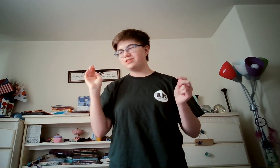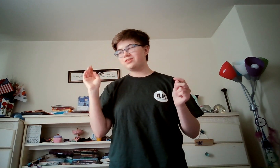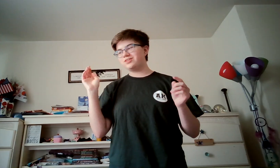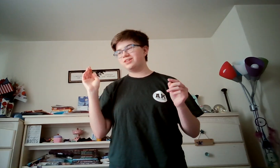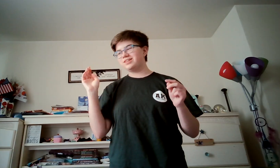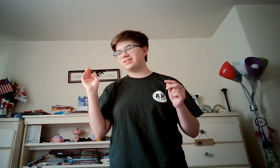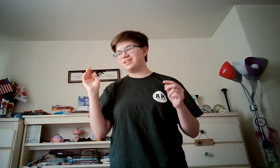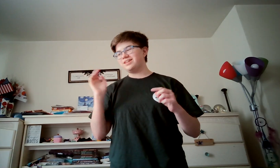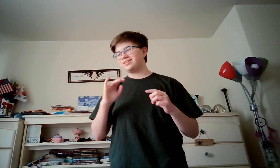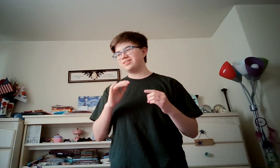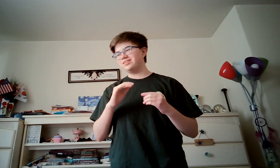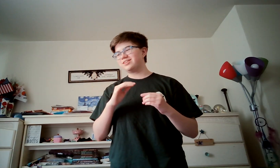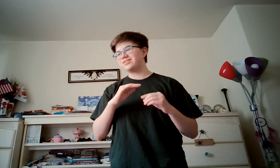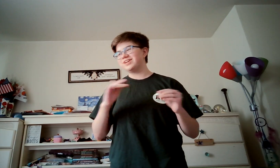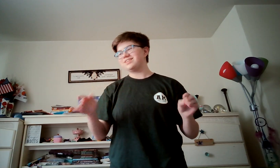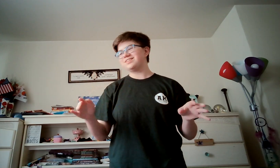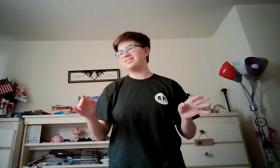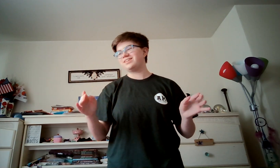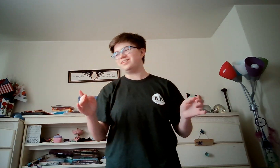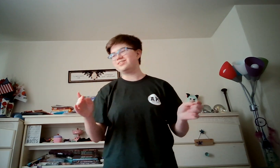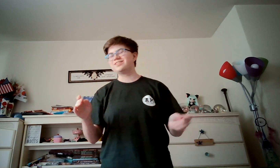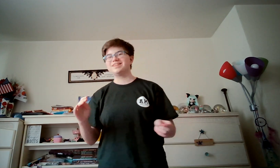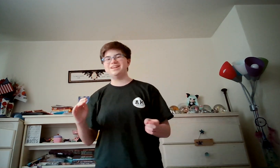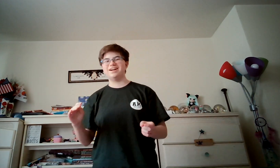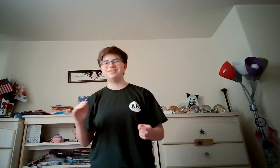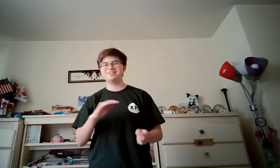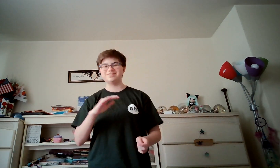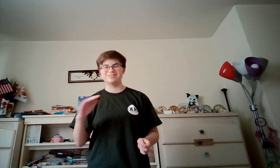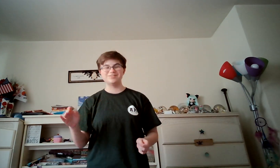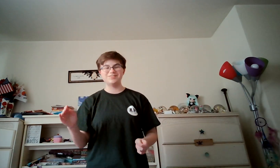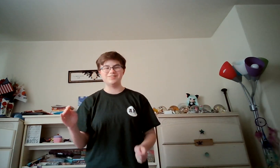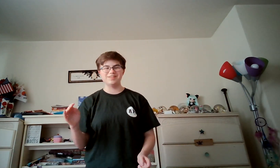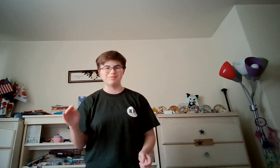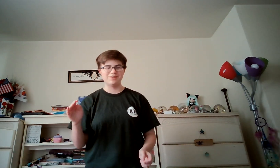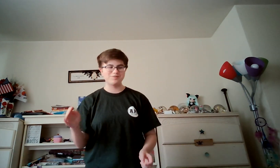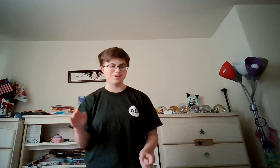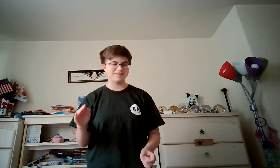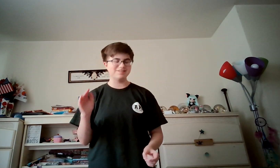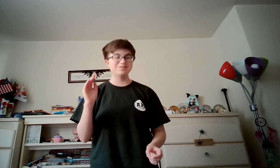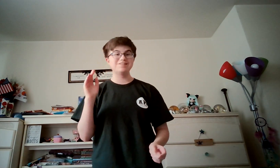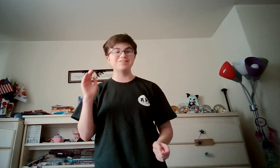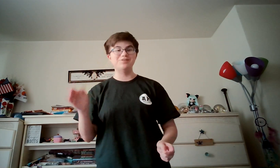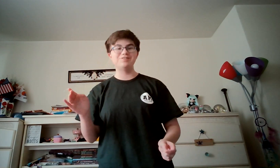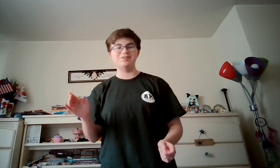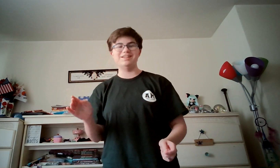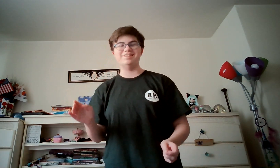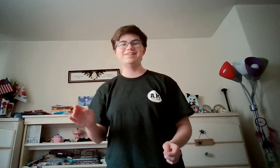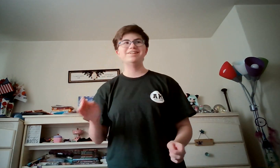So the rest of the time we were there, I was just info-dumping about quirks, and it was so fun.